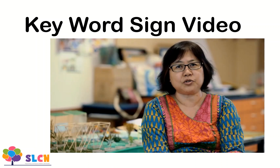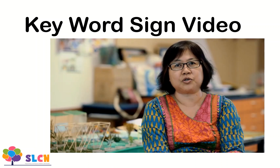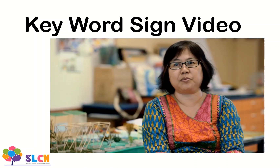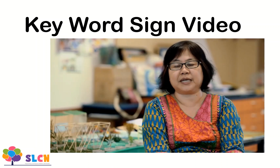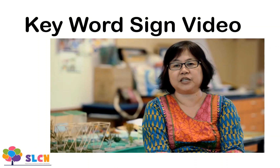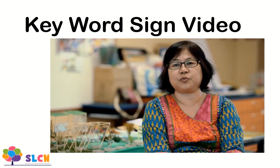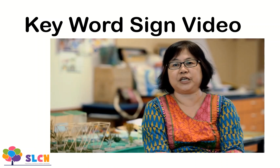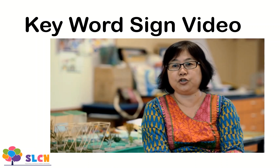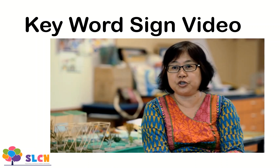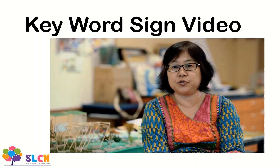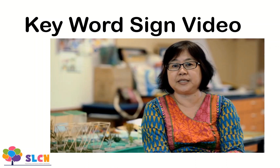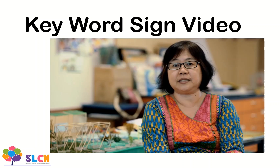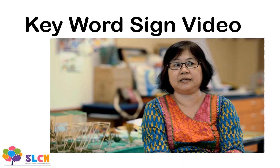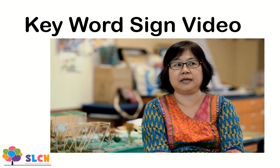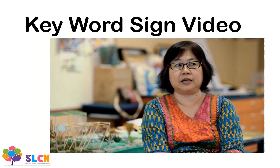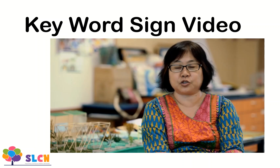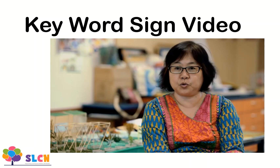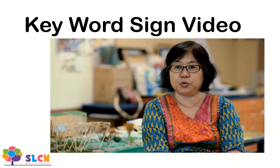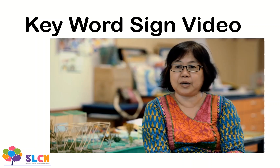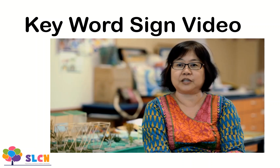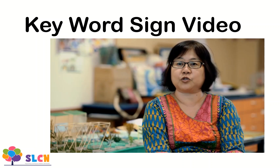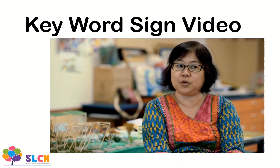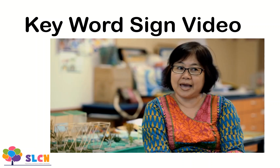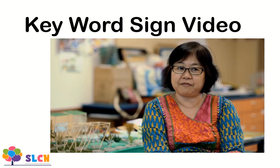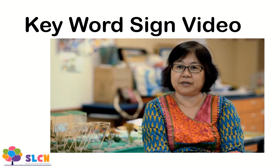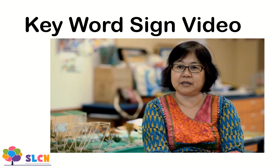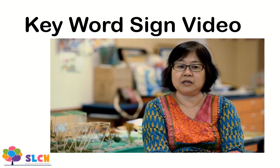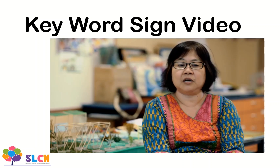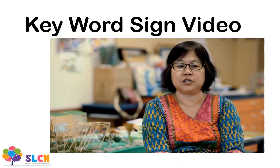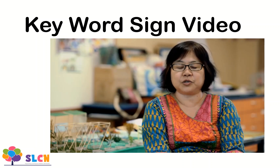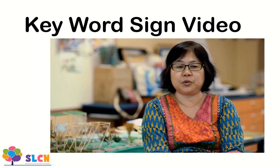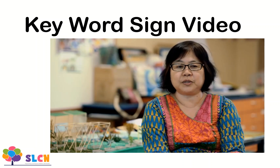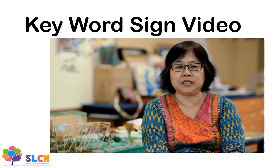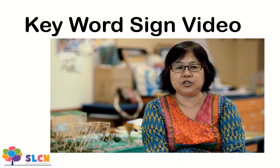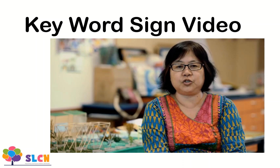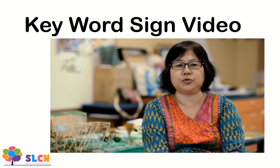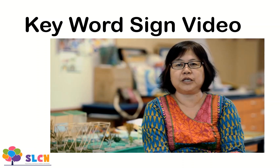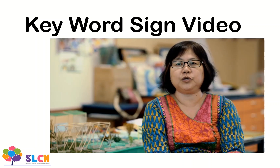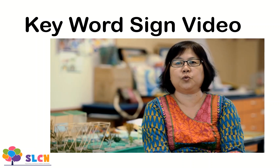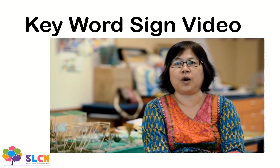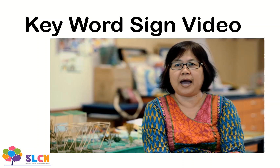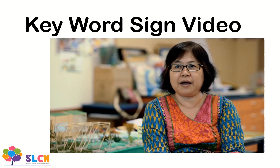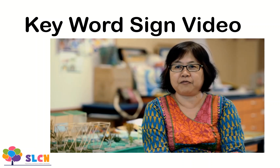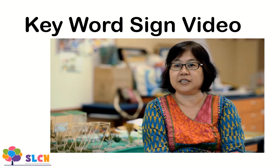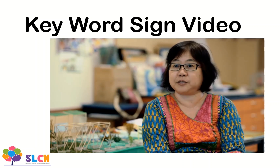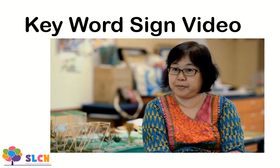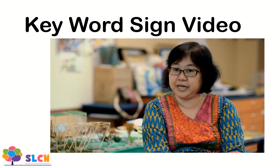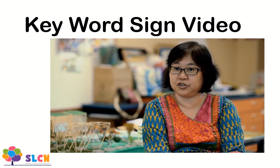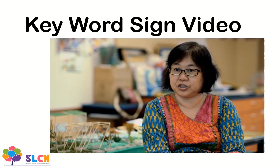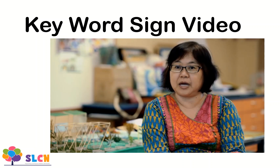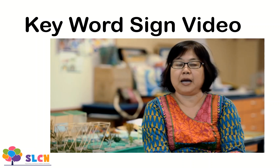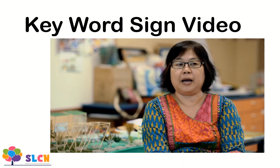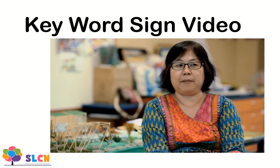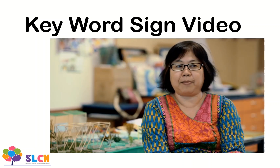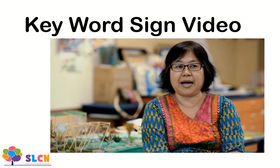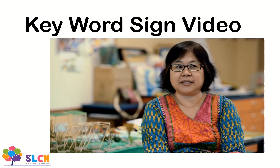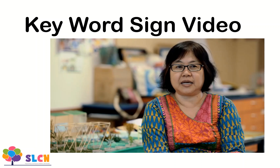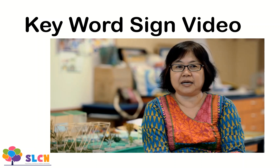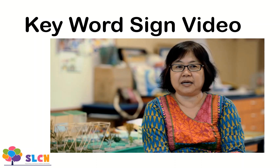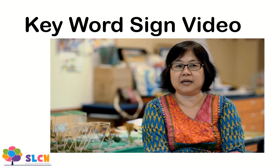also because we introduce it in the school, at the school level, so the children who have speech, but